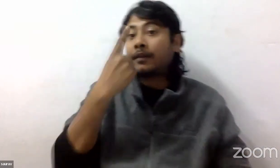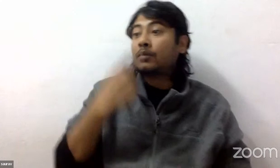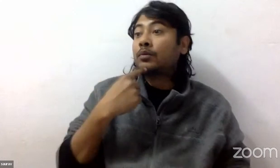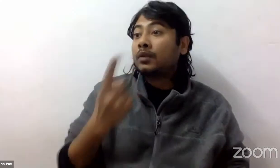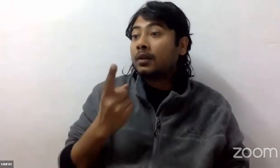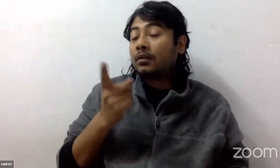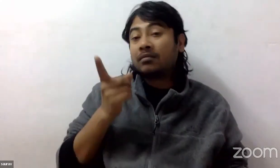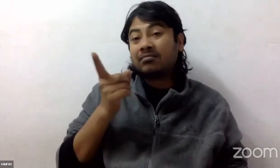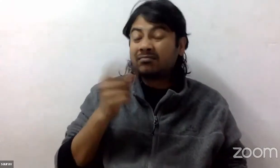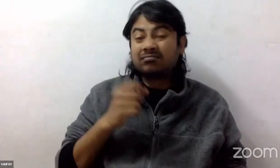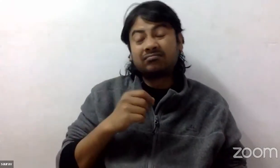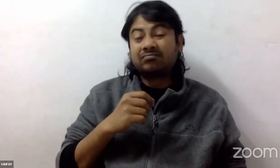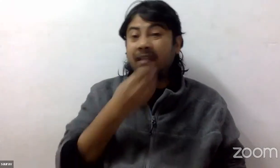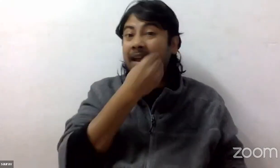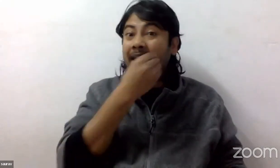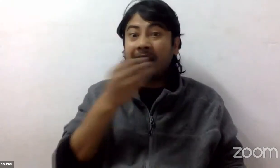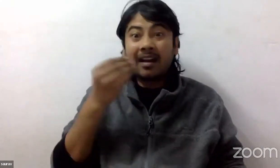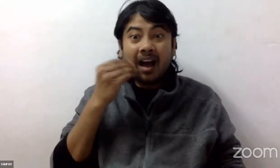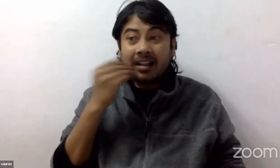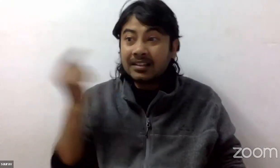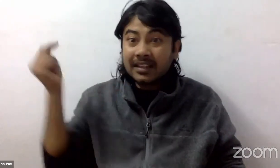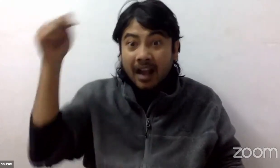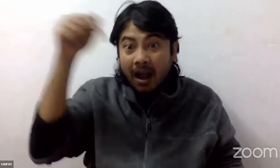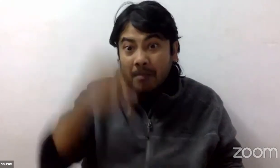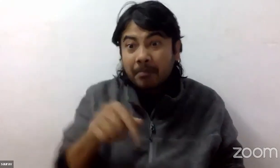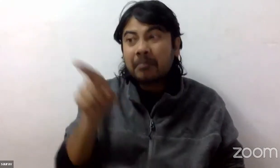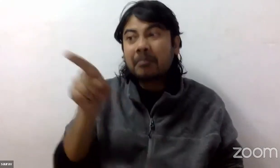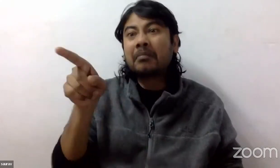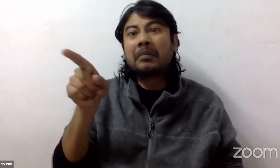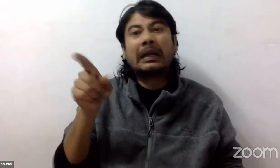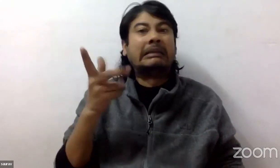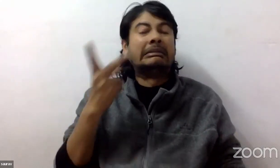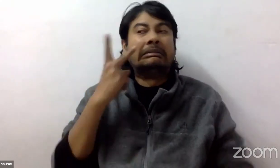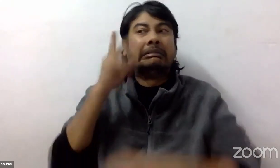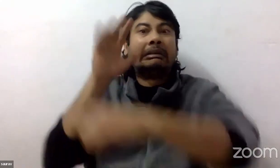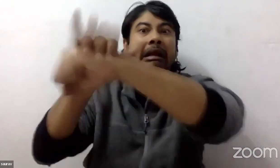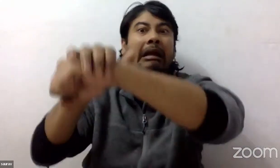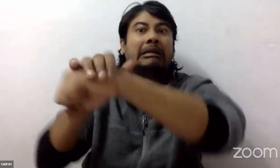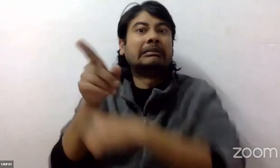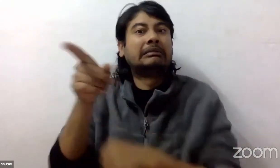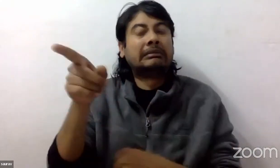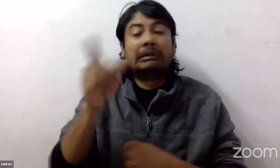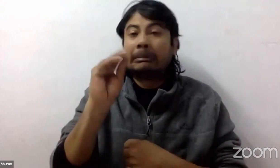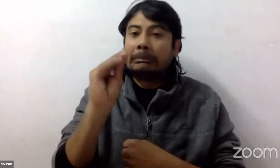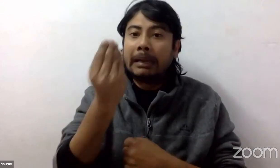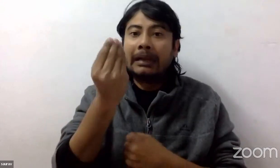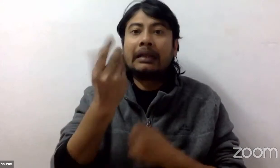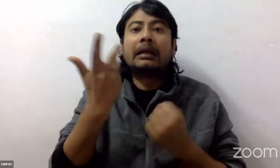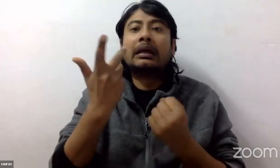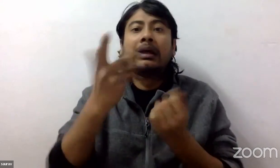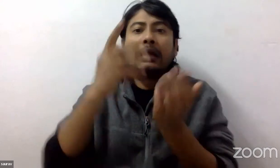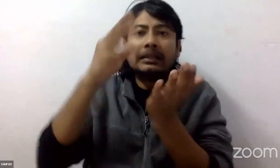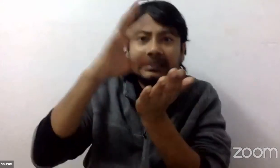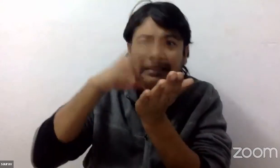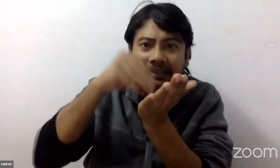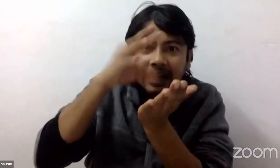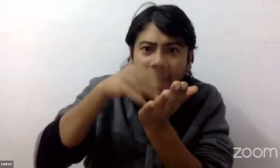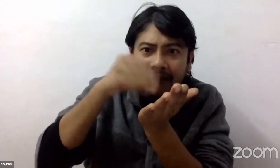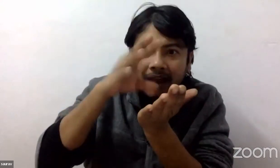that grain. So we do not consume grains on Ekadashi because we believe that the Papa